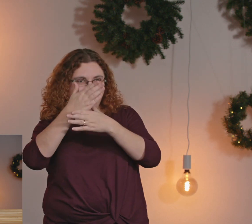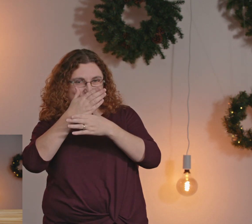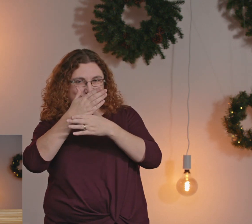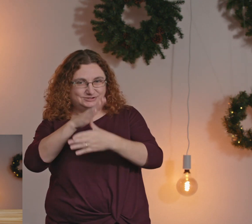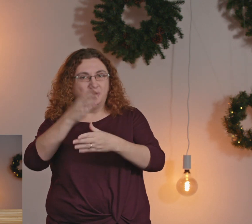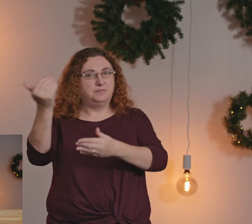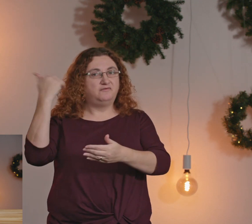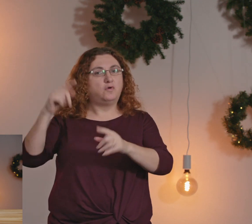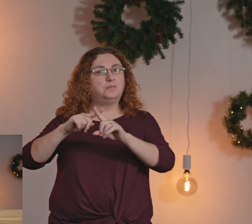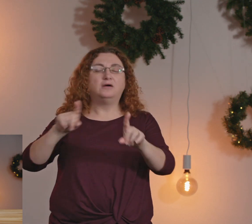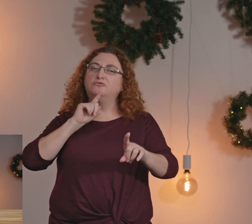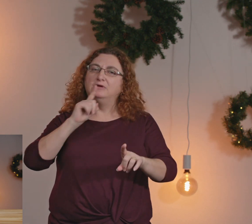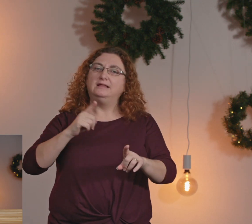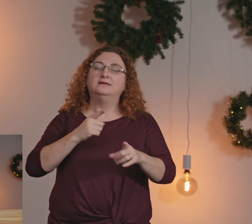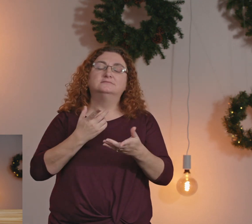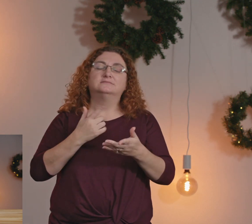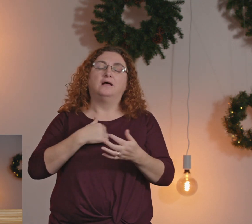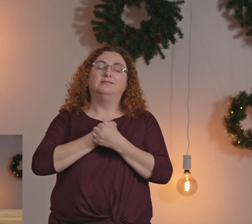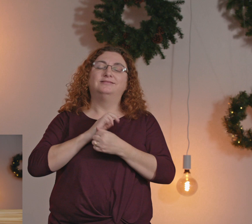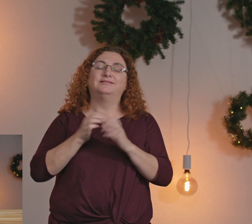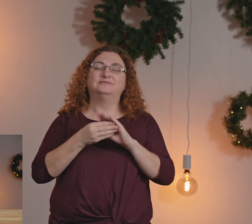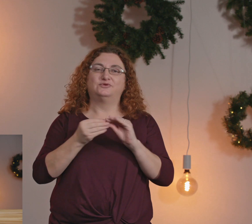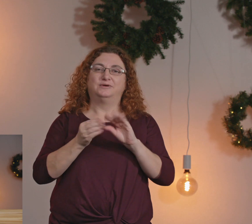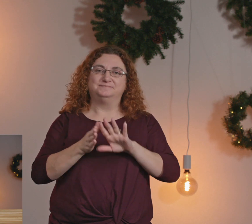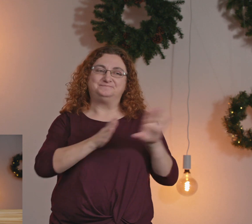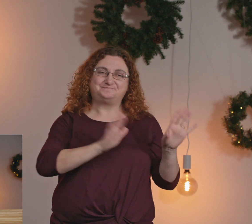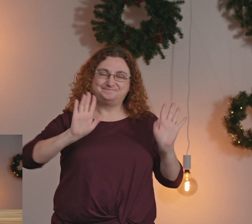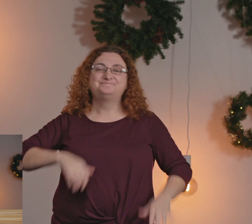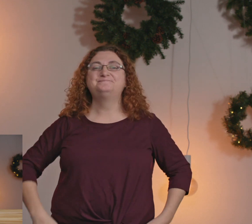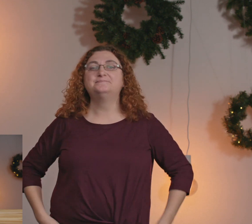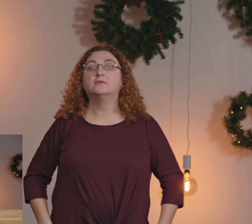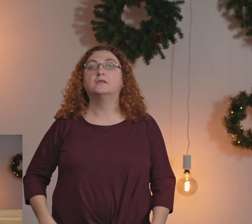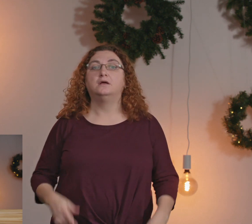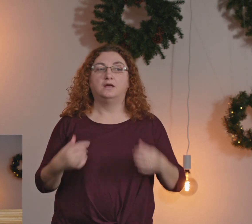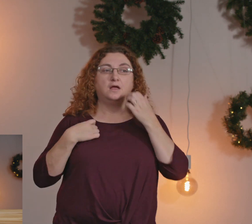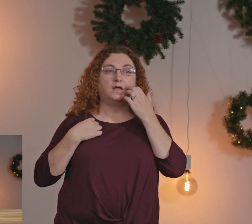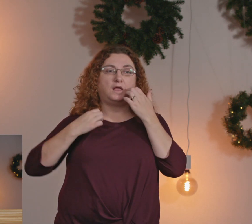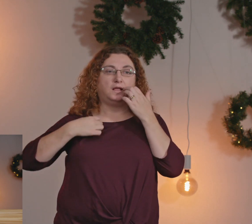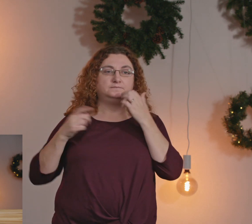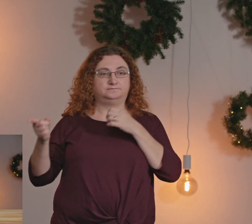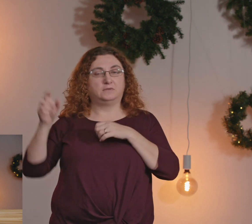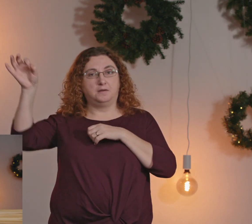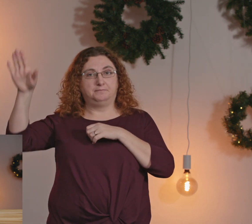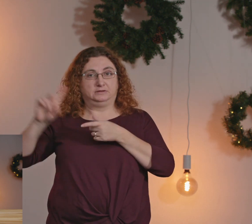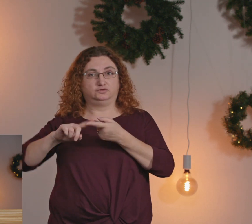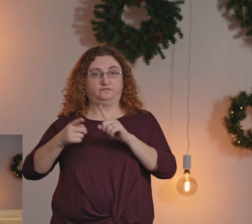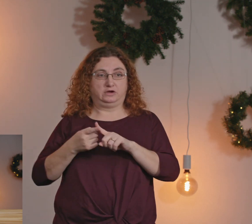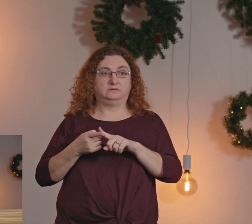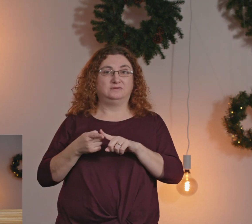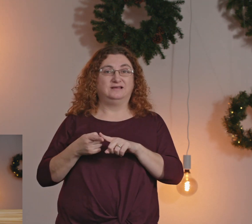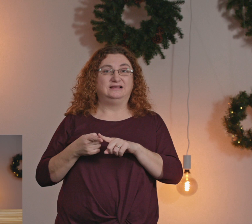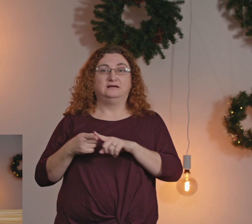so lovely. It's worth hearing over and over again. He said, not long ago, I heard from a pastor friend who was battling with his